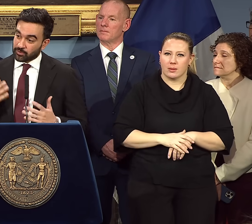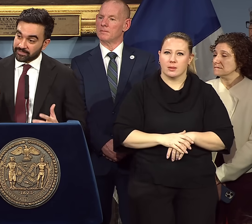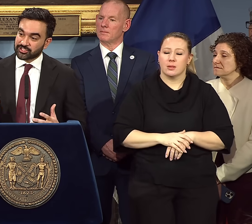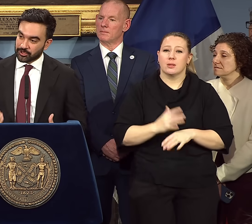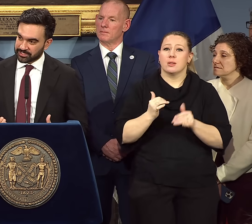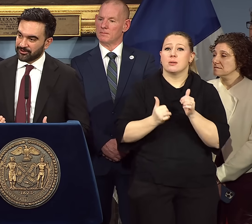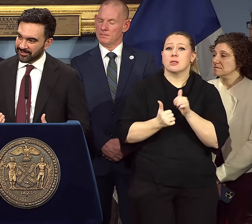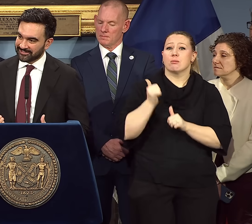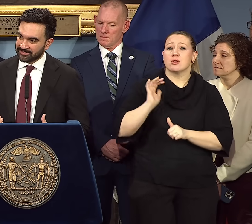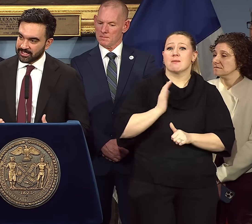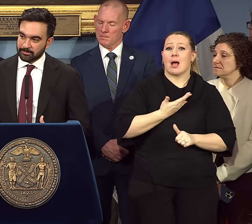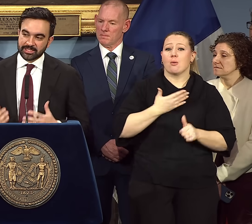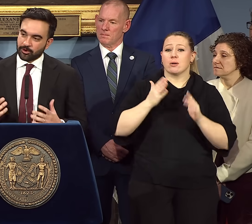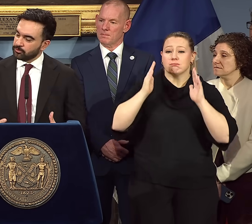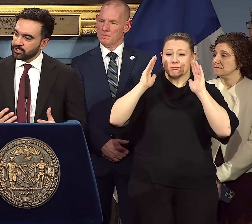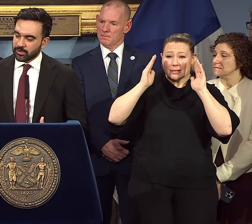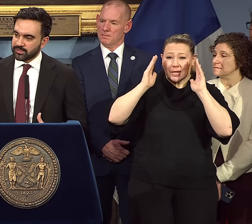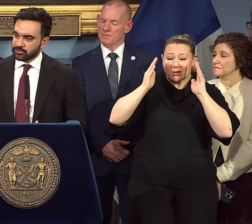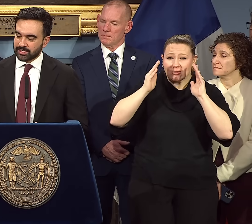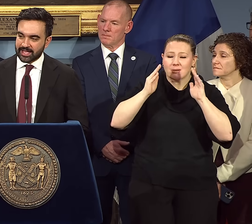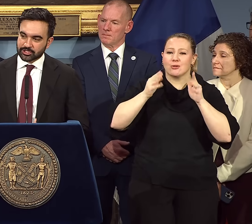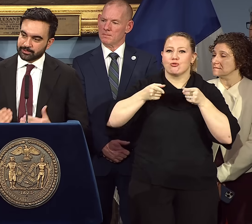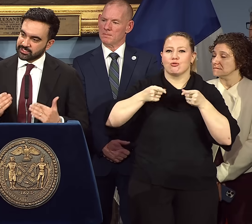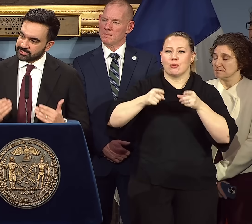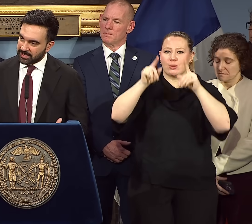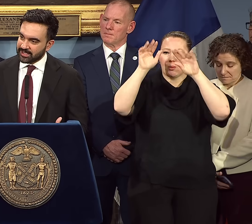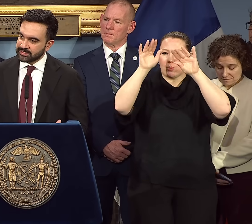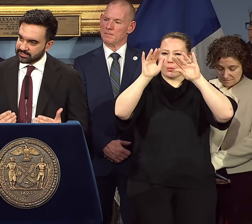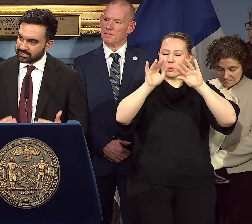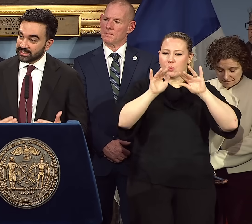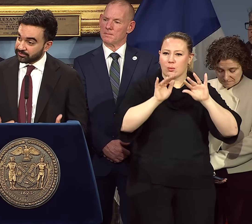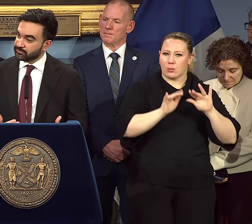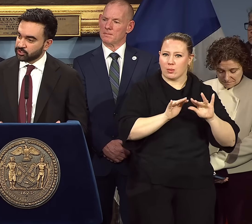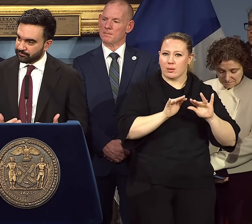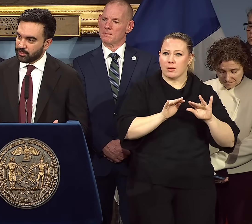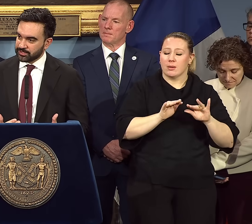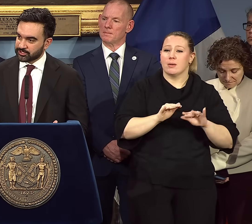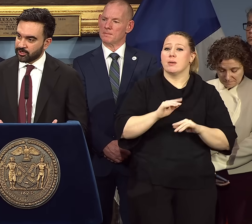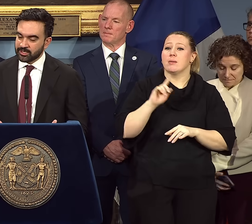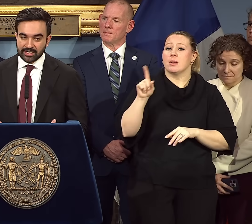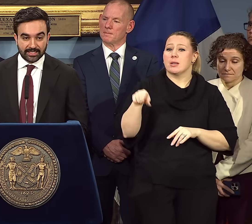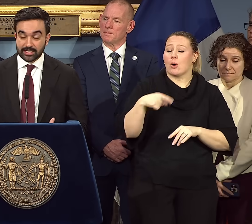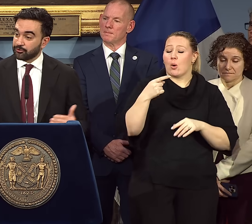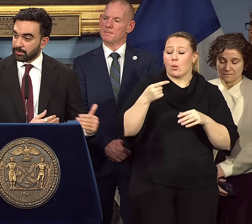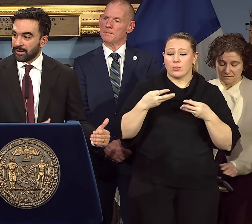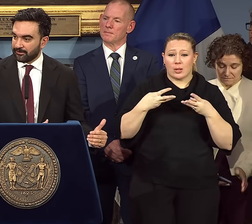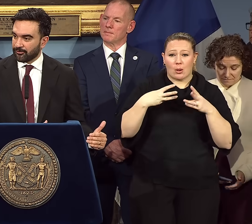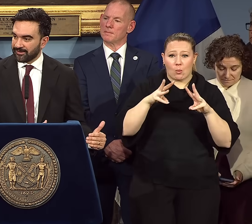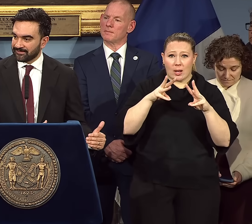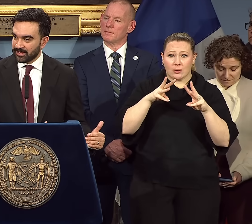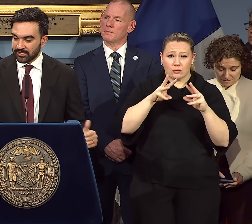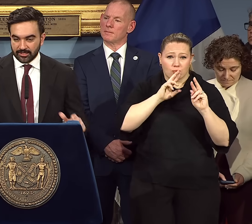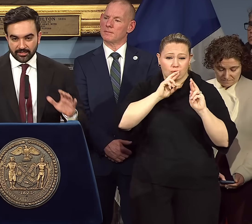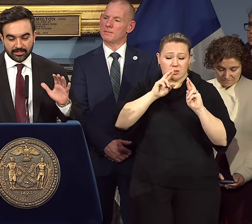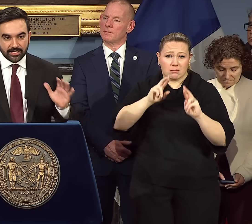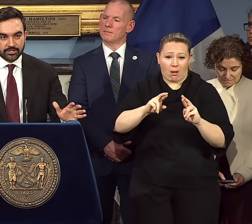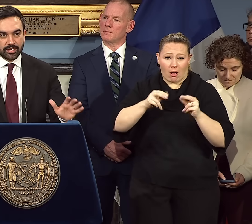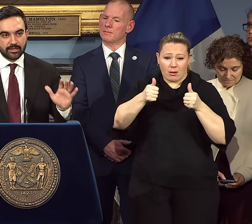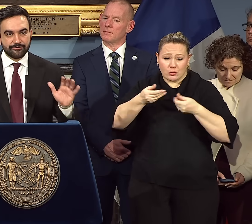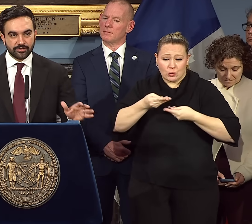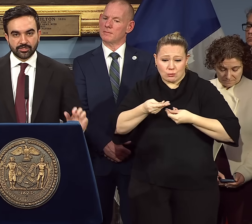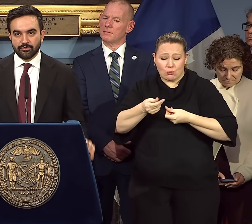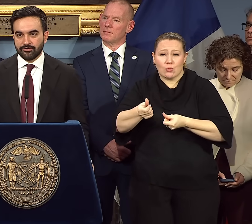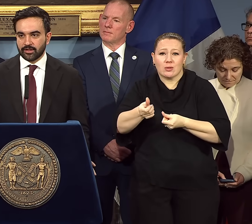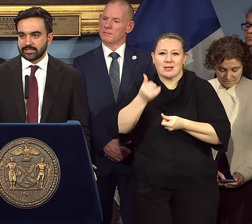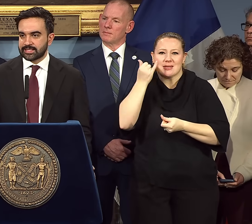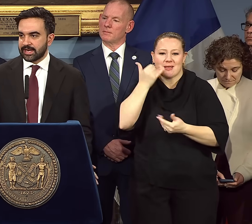this is when the snow is falling. But the only way that you can actually respond to the level of snowfall we saw is that if you're prepared for it. yesterday,